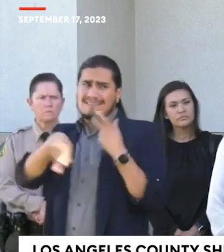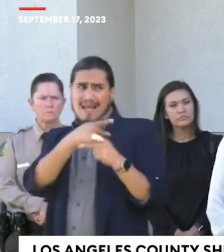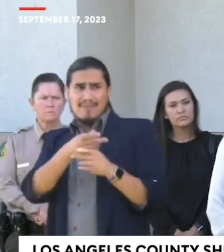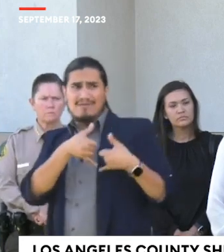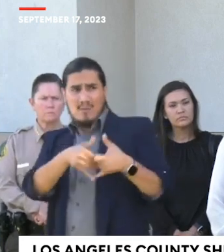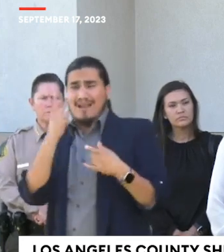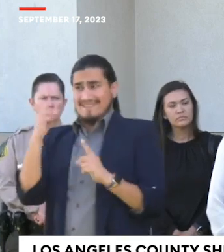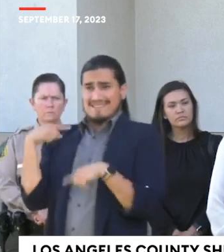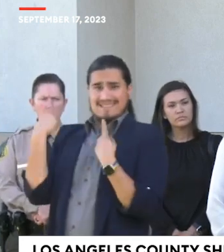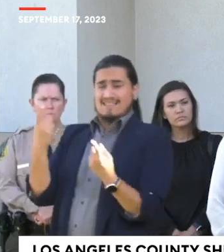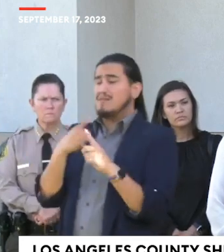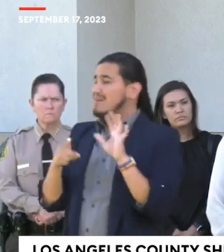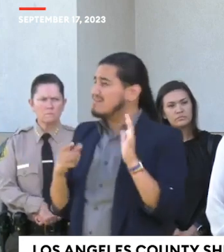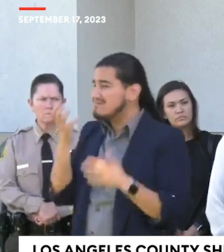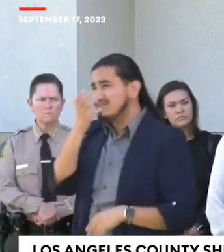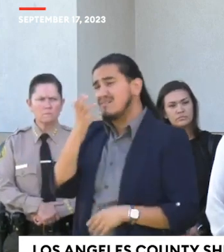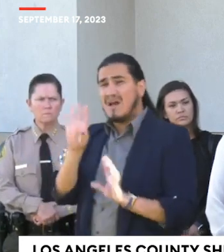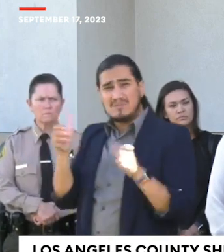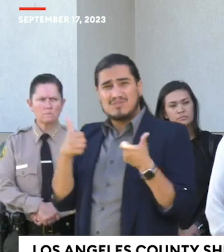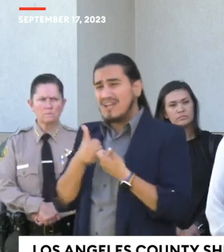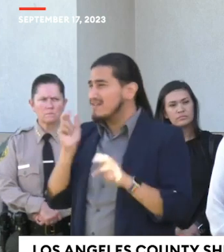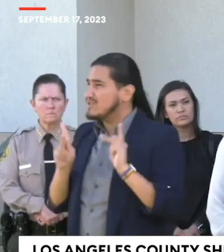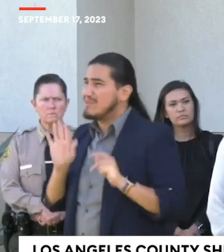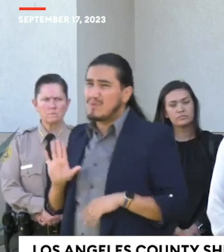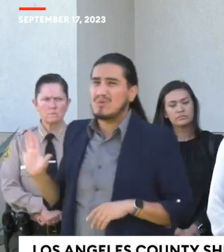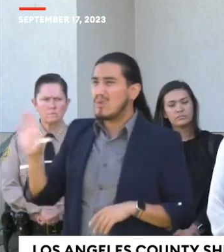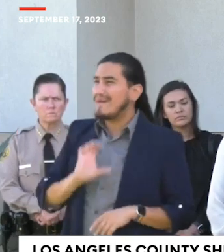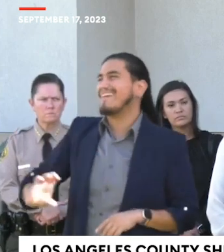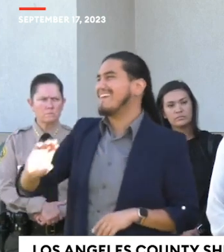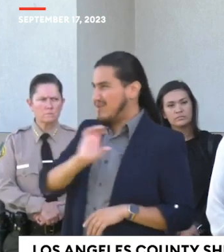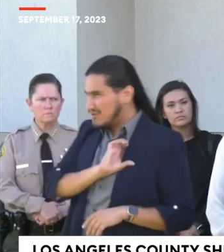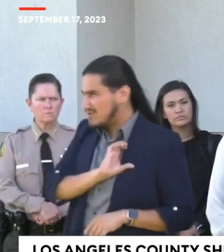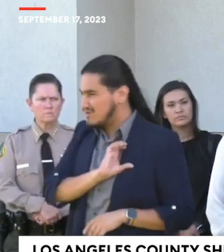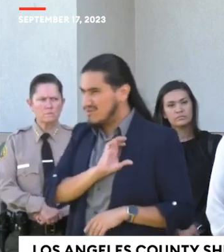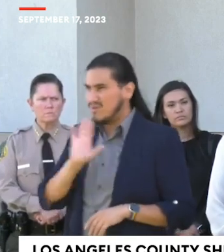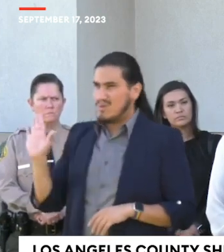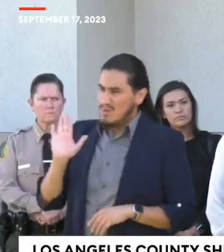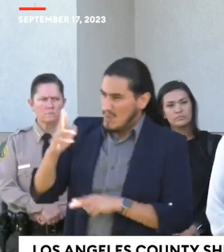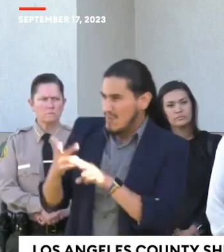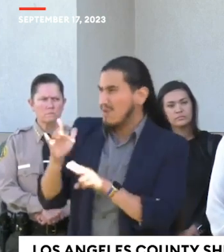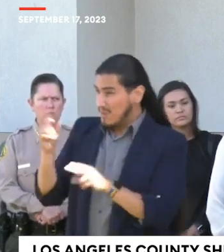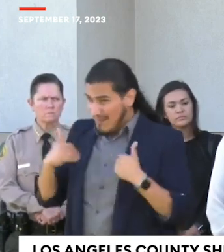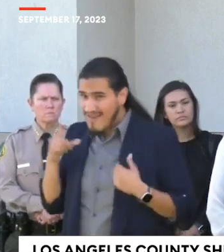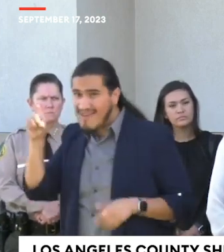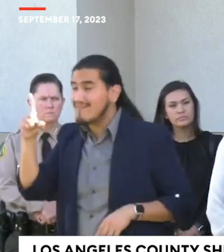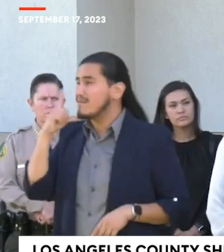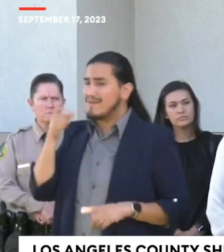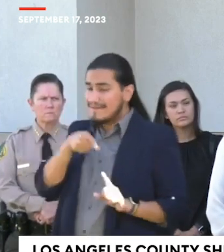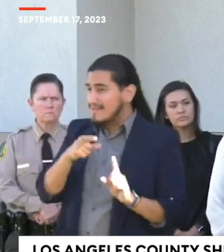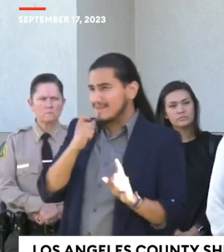seen. But man, I'm challenging people's character out there to find this act absolutely